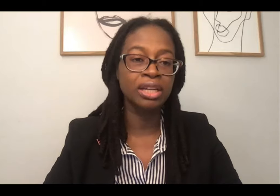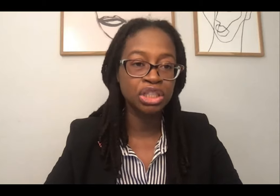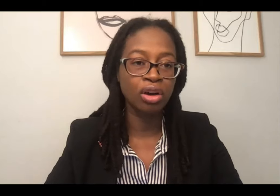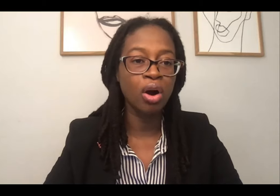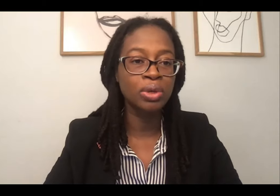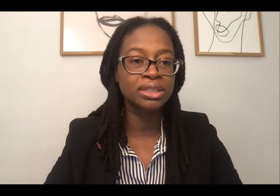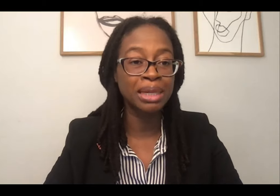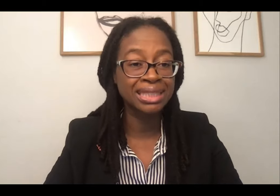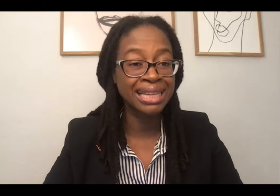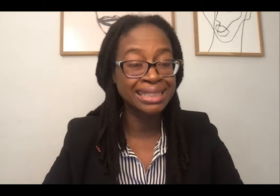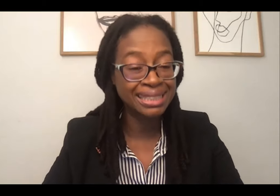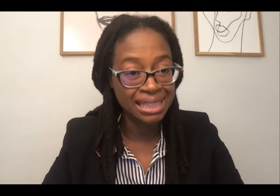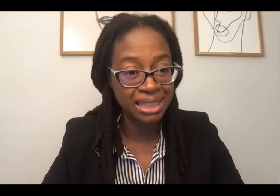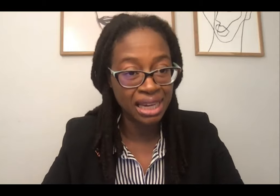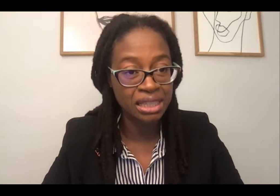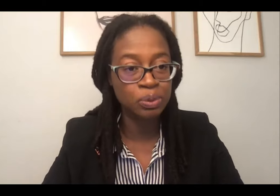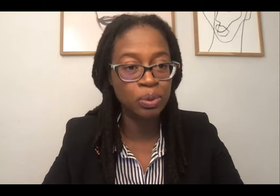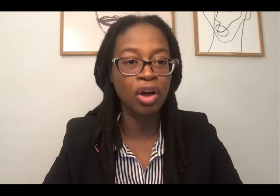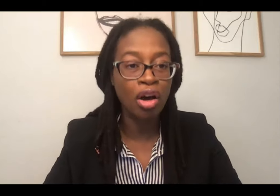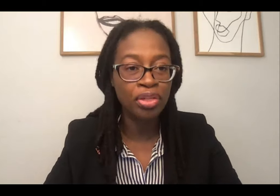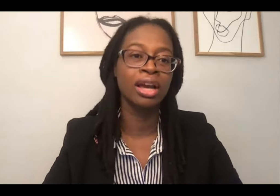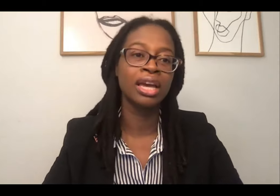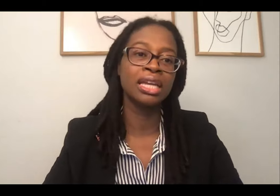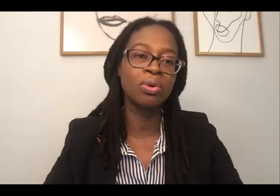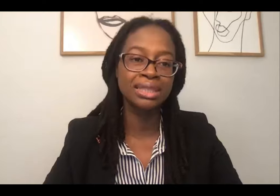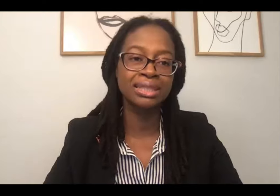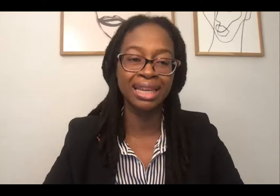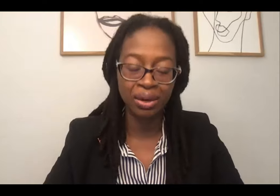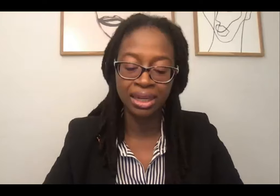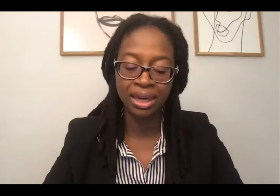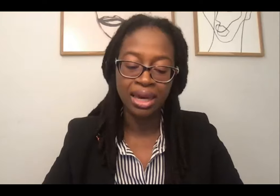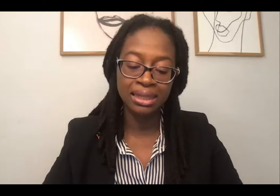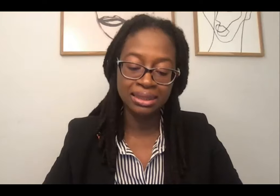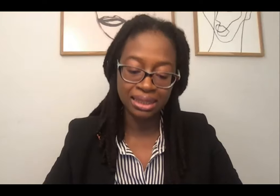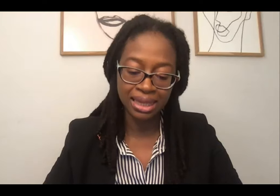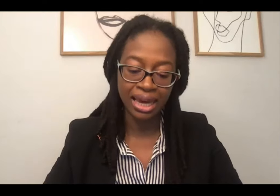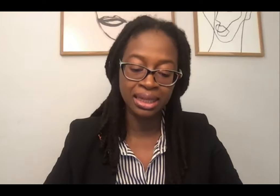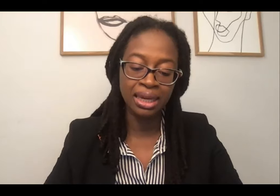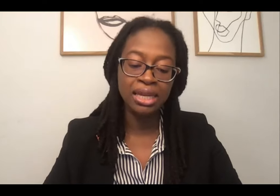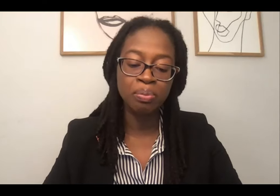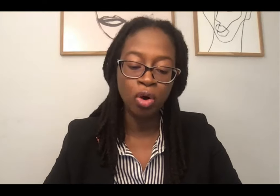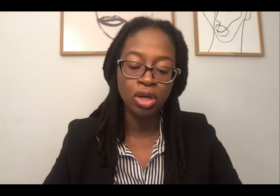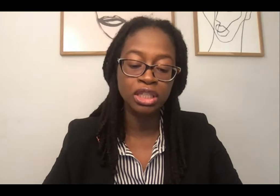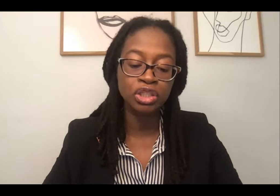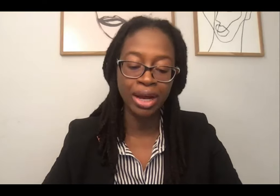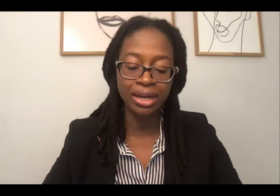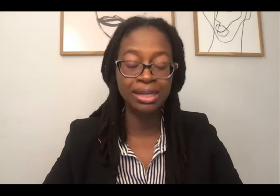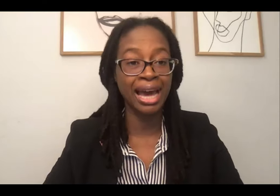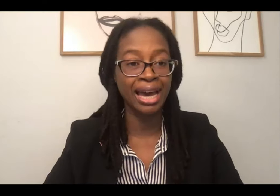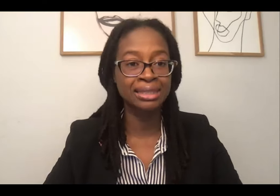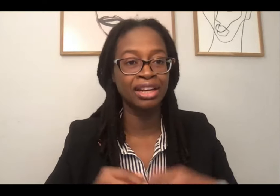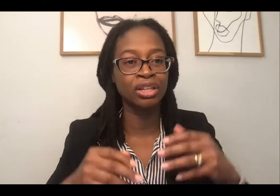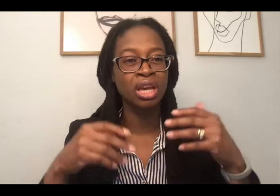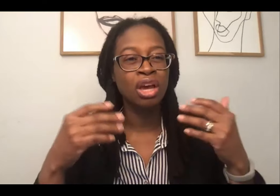recognition of how disability intersects with other inequalities and inequity in society, it is important to recognize